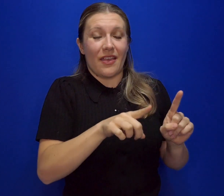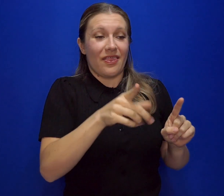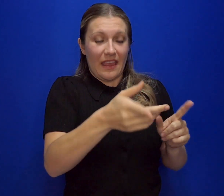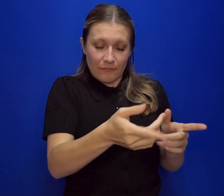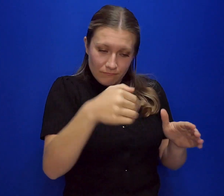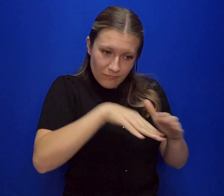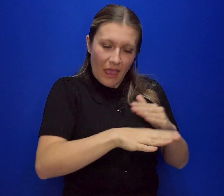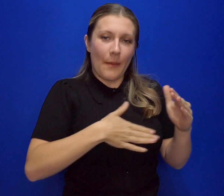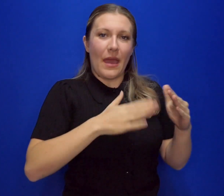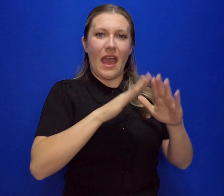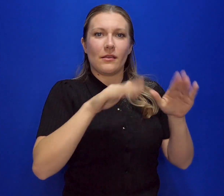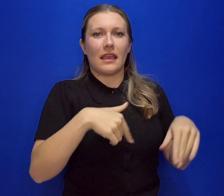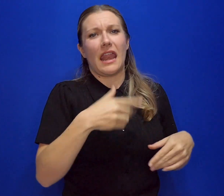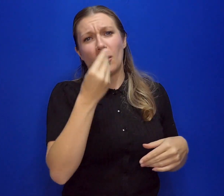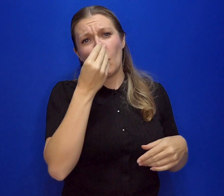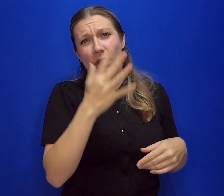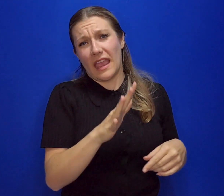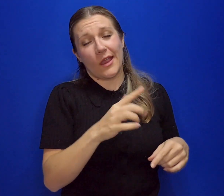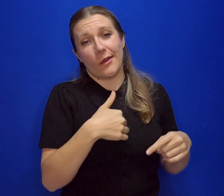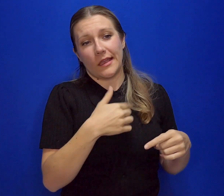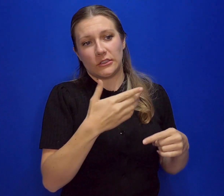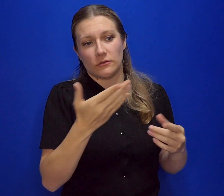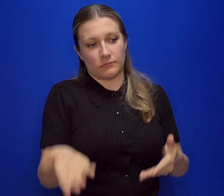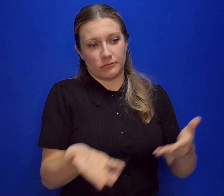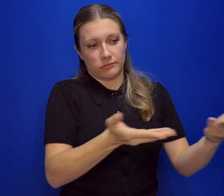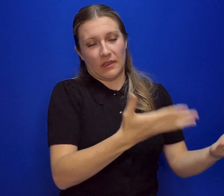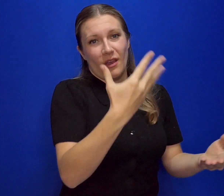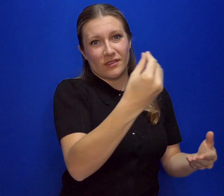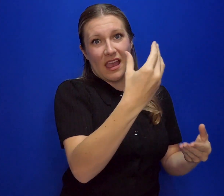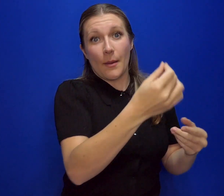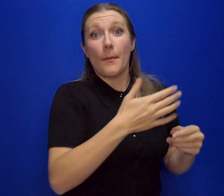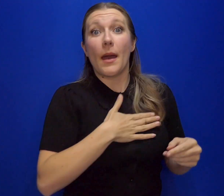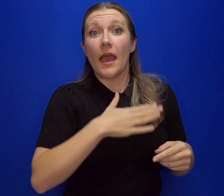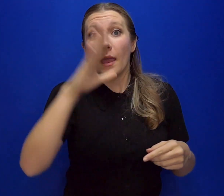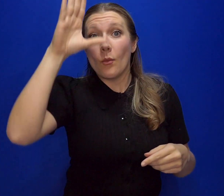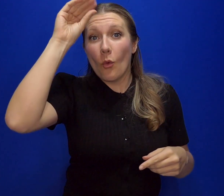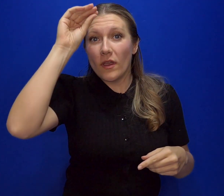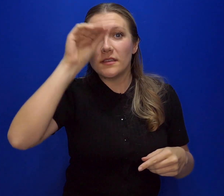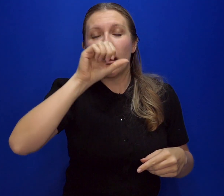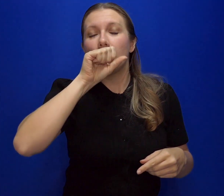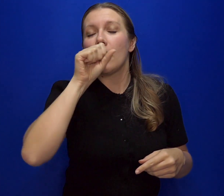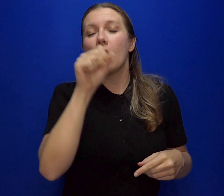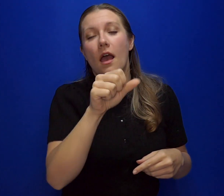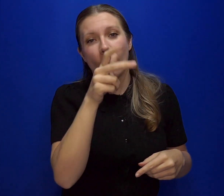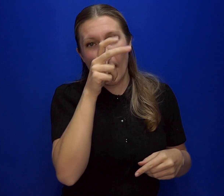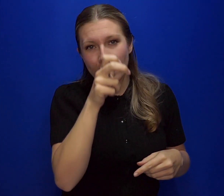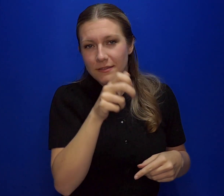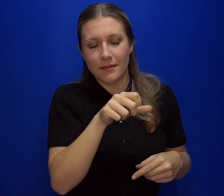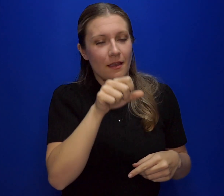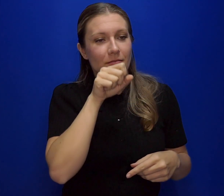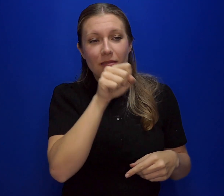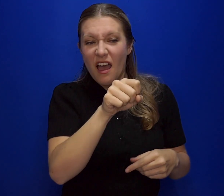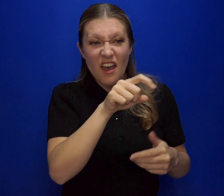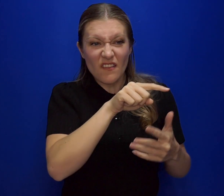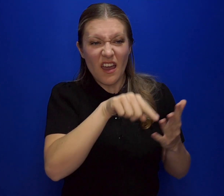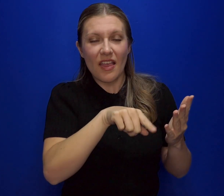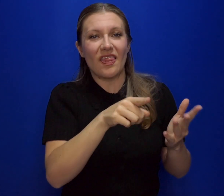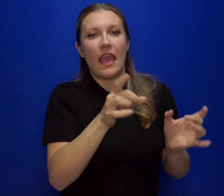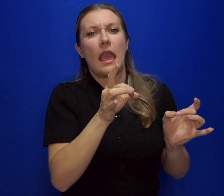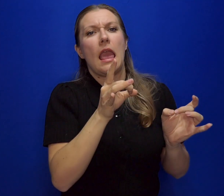and I don't care. I just take them outside. Mm-hmm. My boys who love bugs and love stuff, they hate stink bugs.